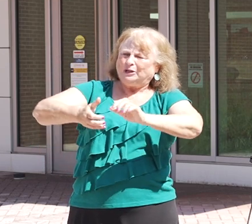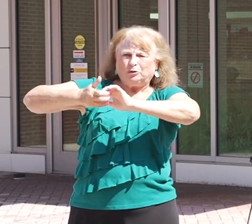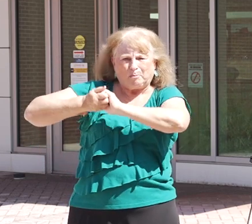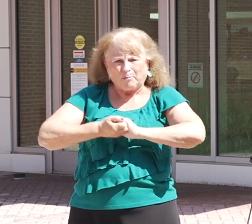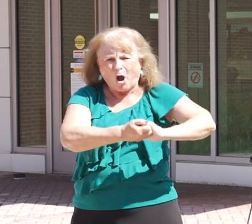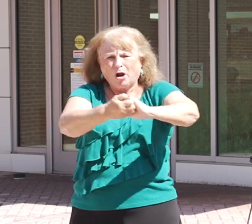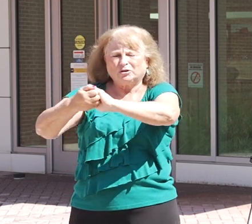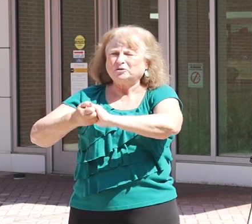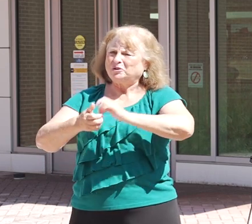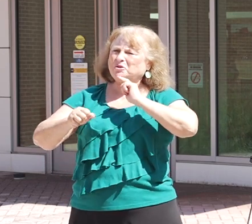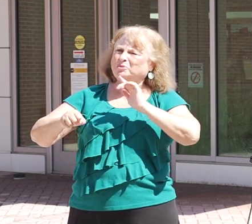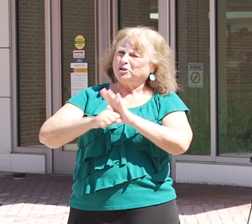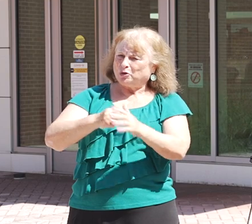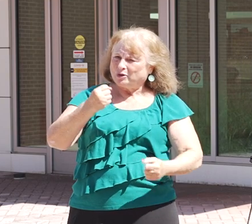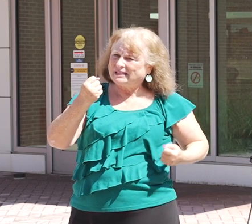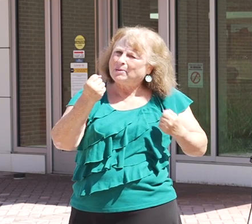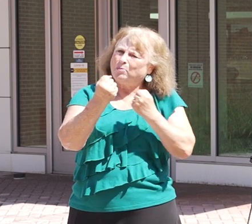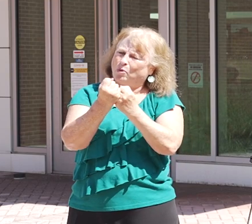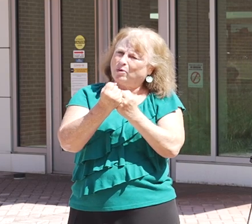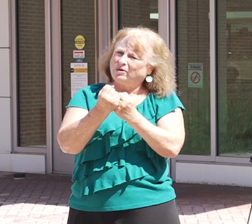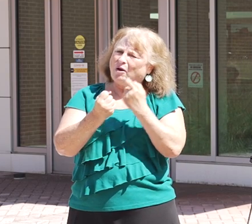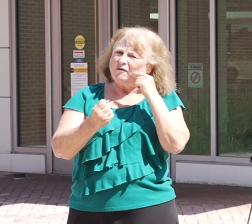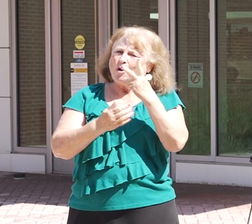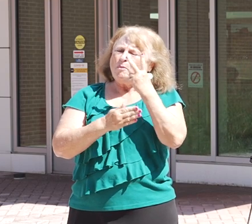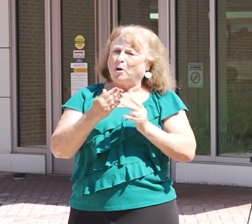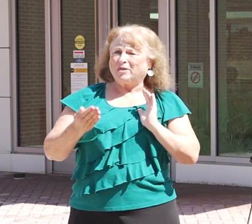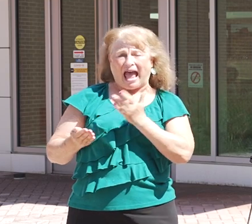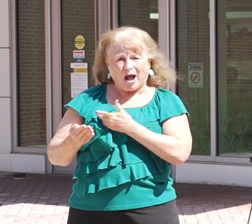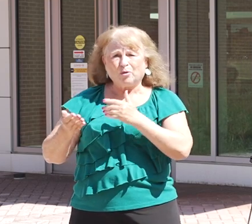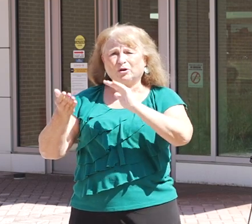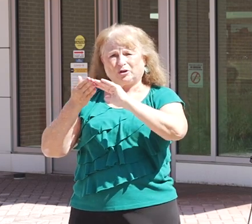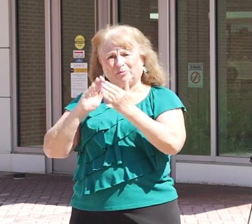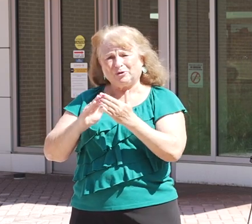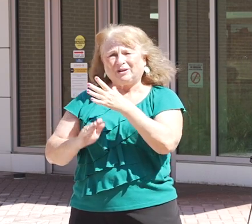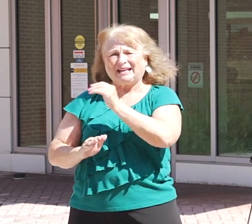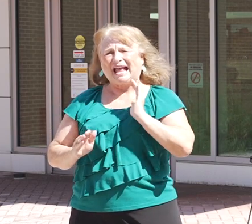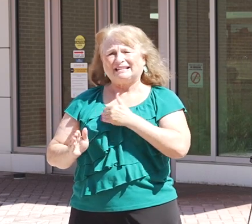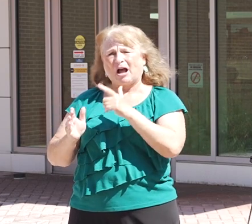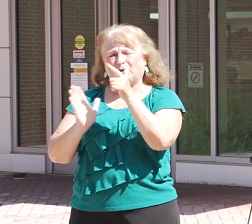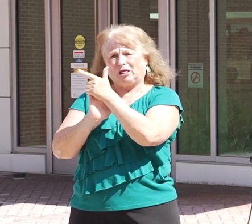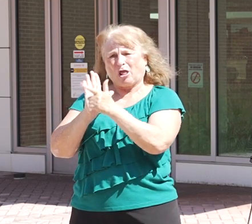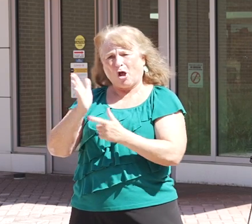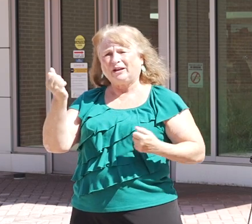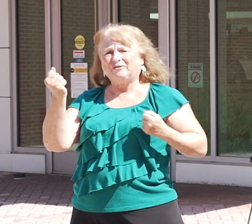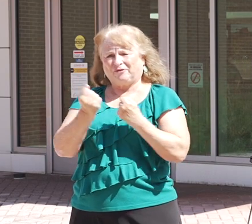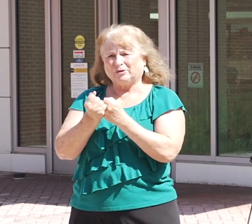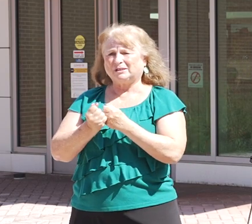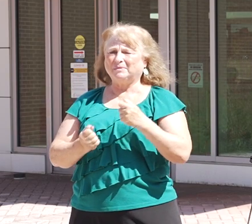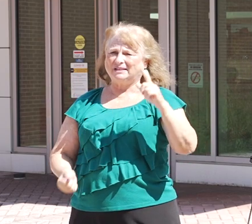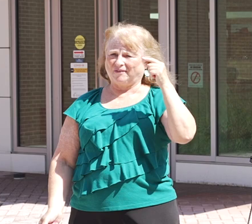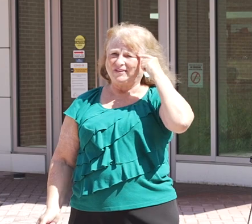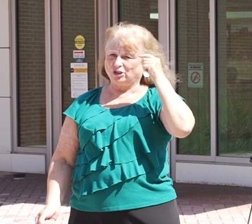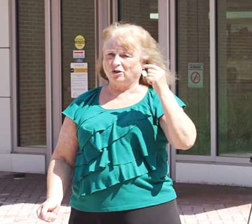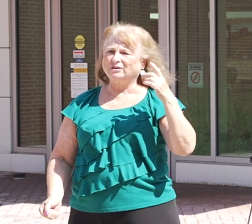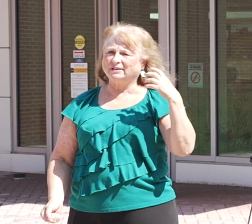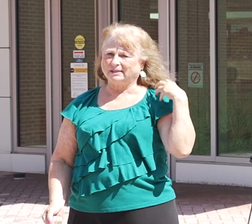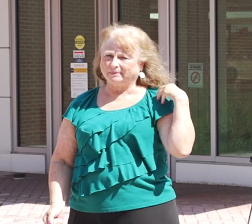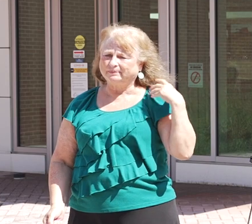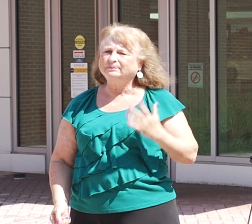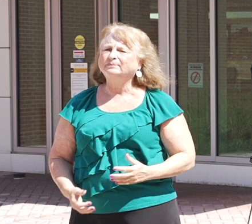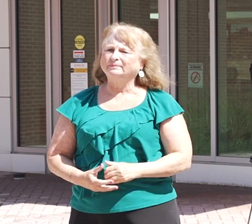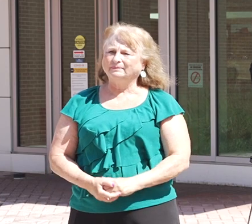partners to ensure support of both our community and our law enforcement officials.